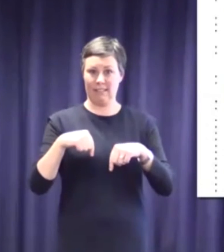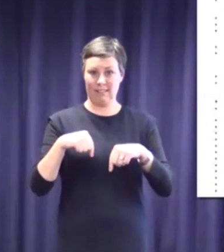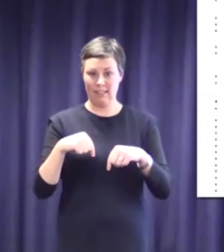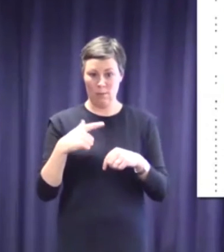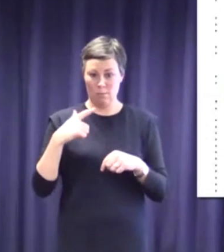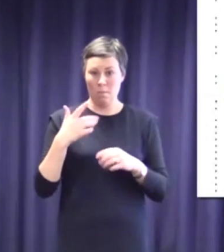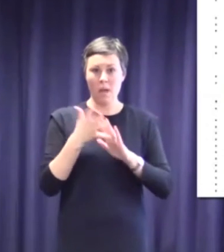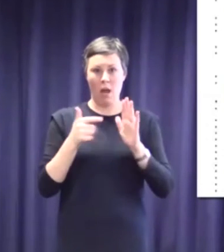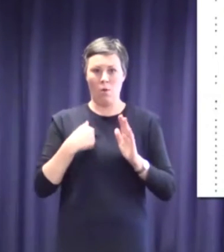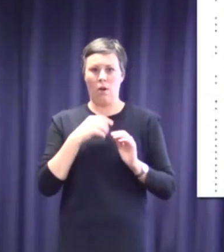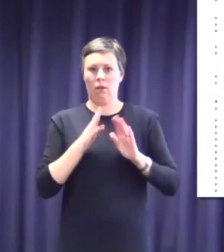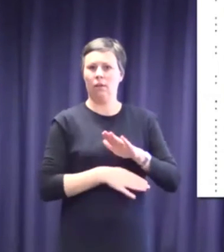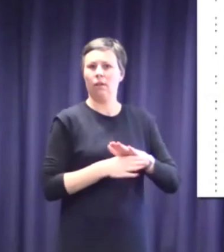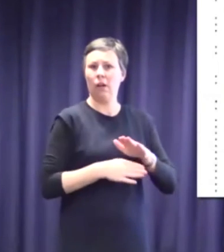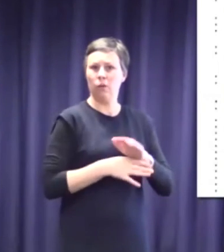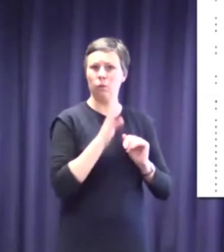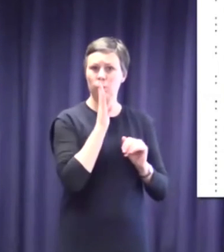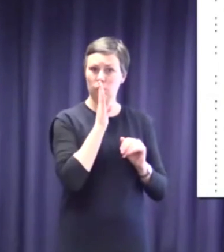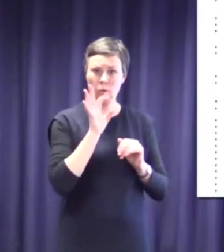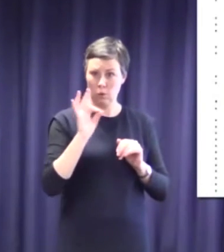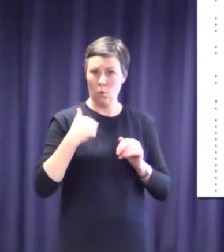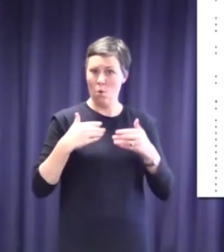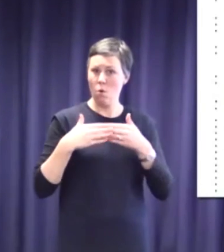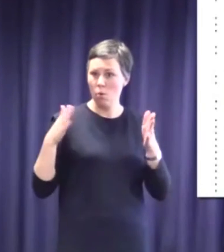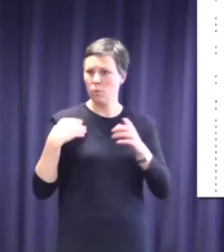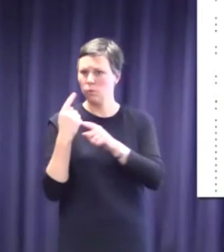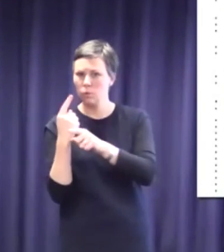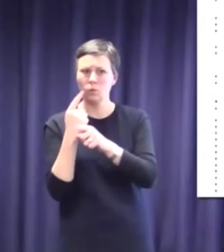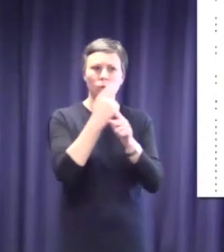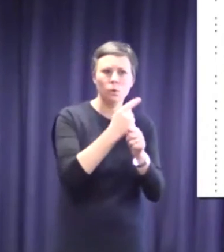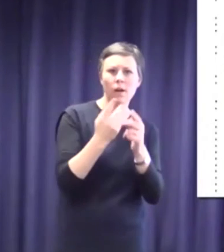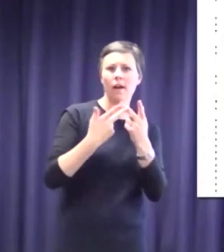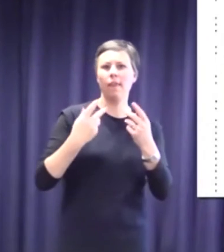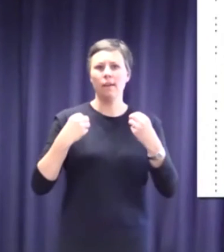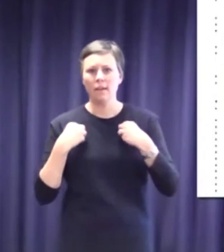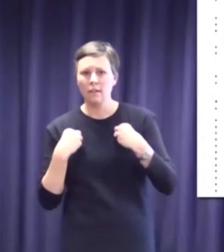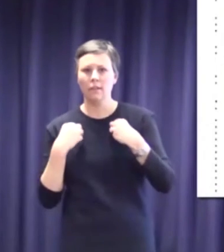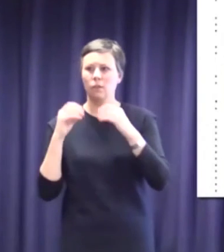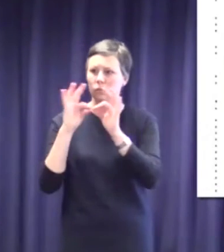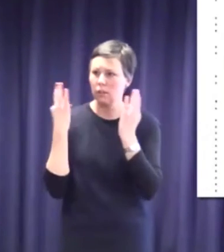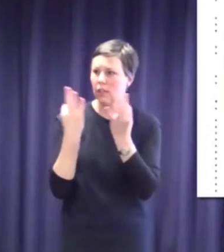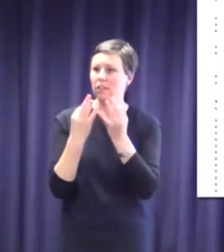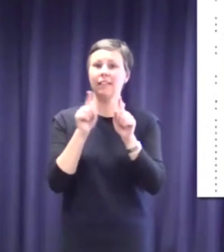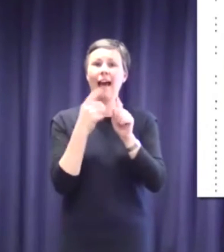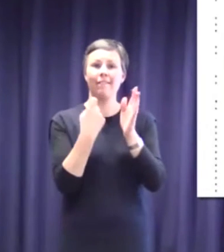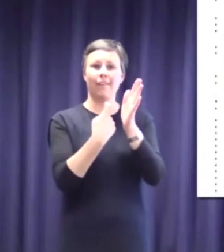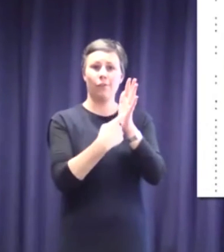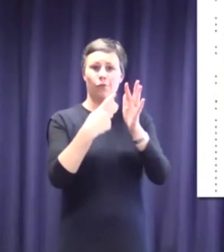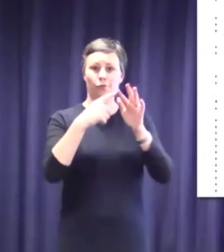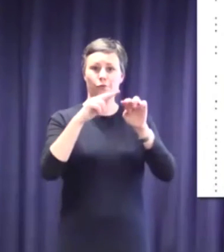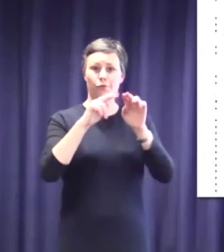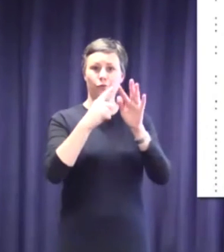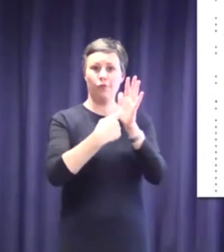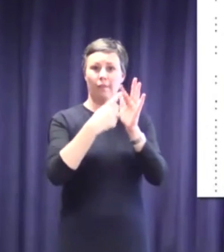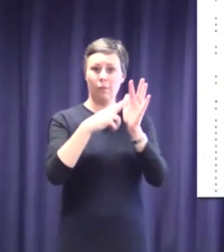hidden. It is something we have talked to other stakeholders about, as we have at our reference group meetings where ASLIA,